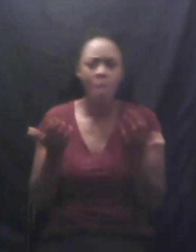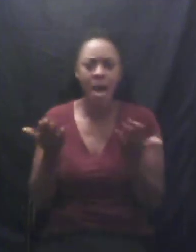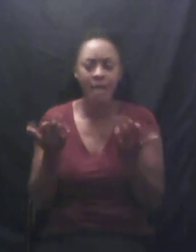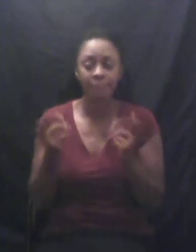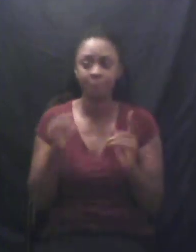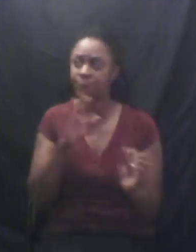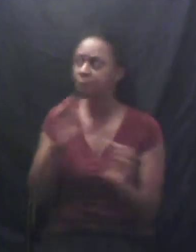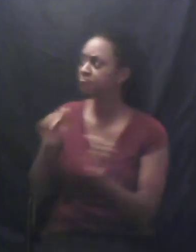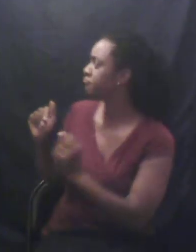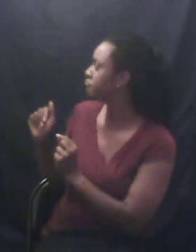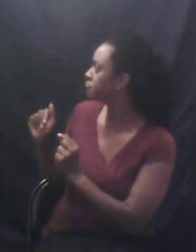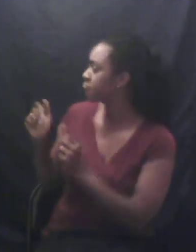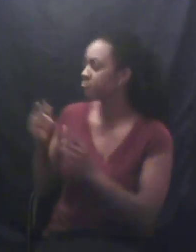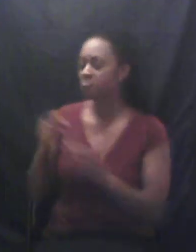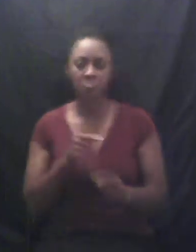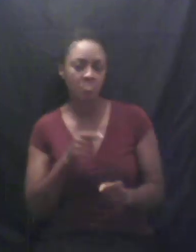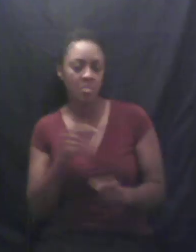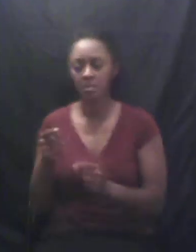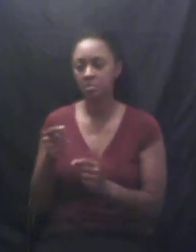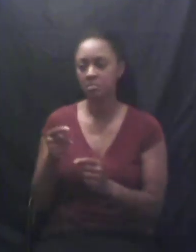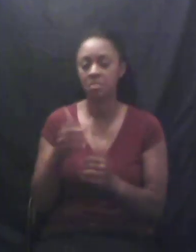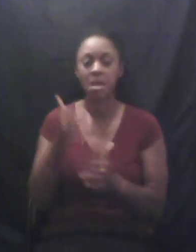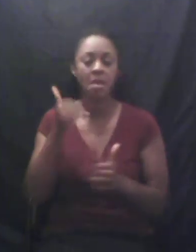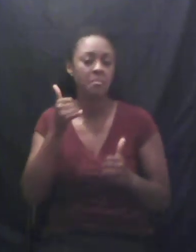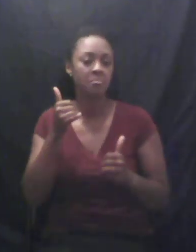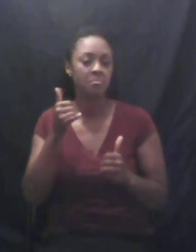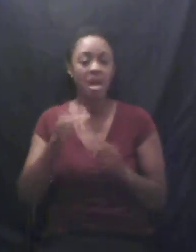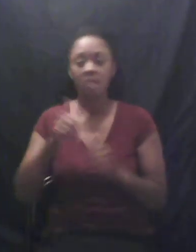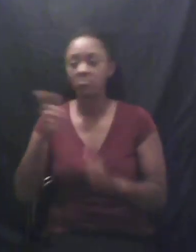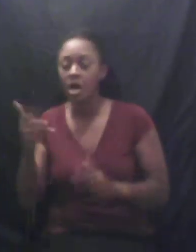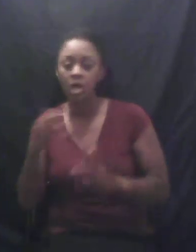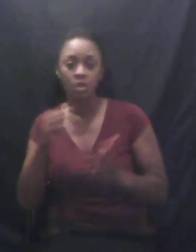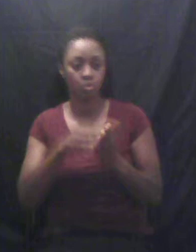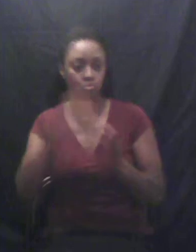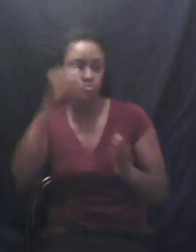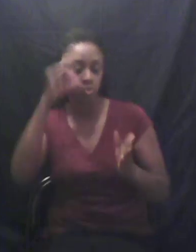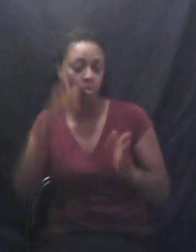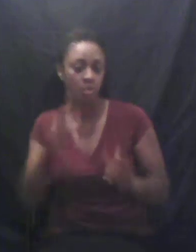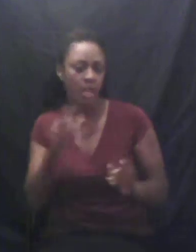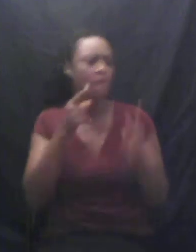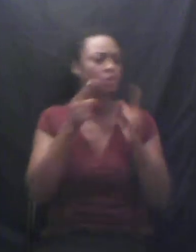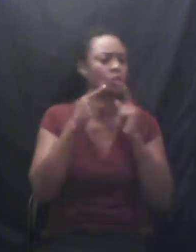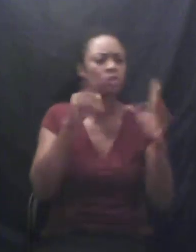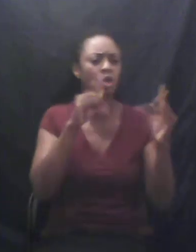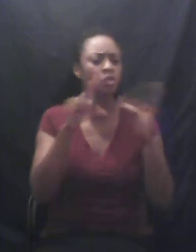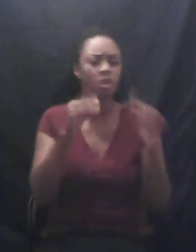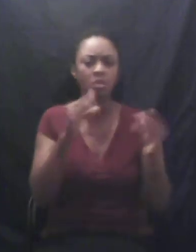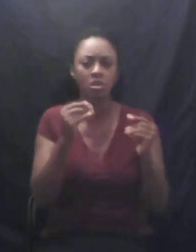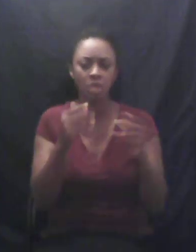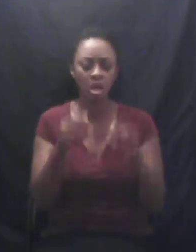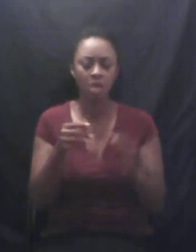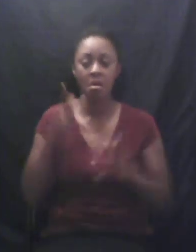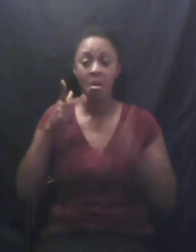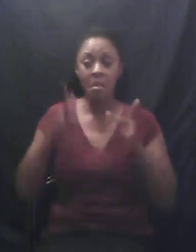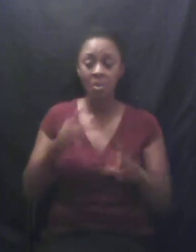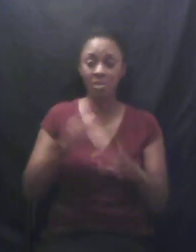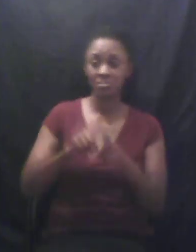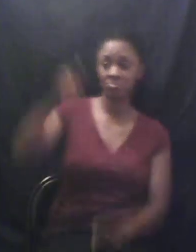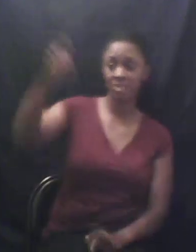in the back of the class may say something, other students talk, so that the oral deaf person doesn't even